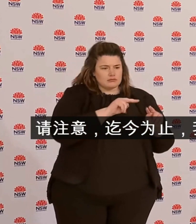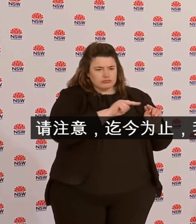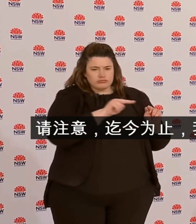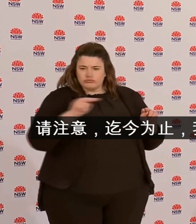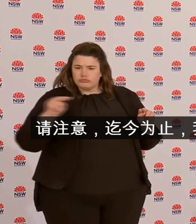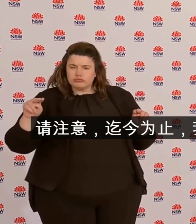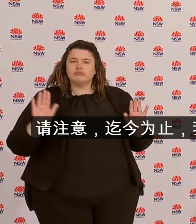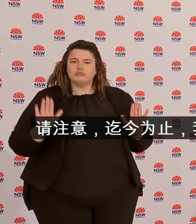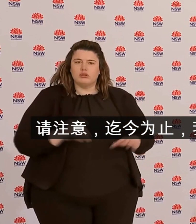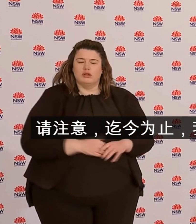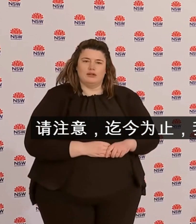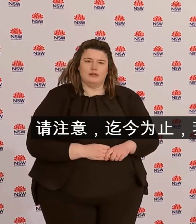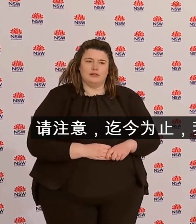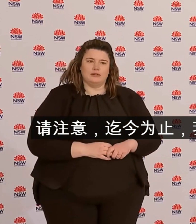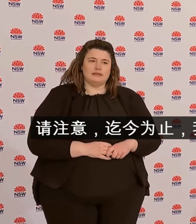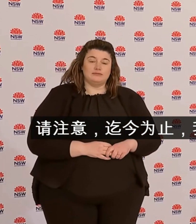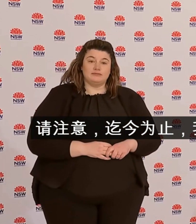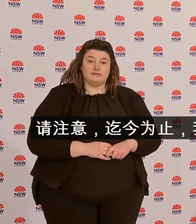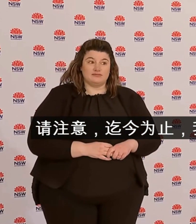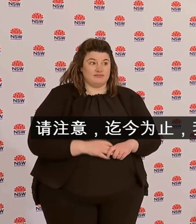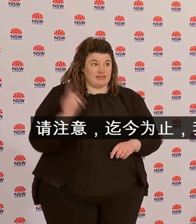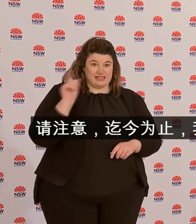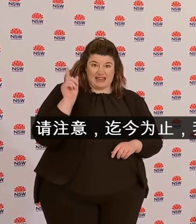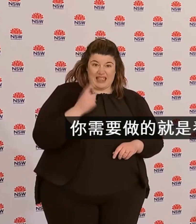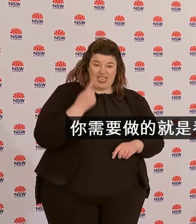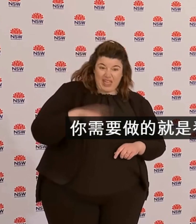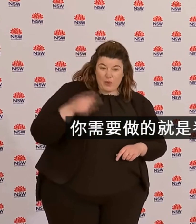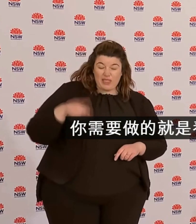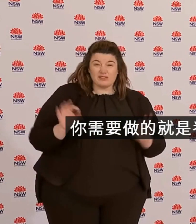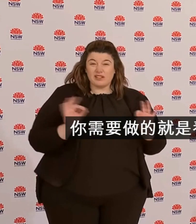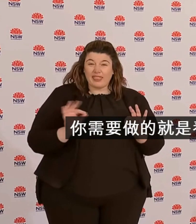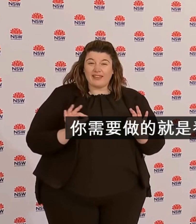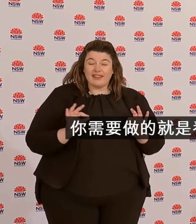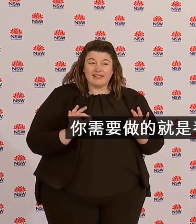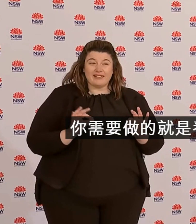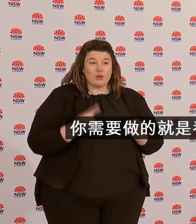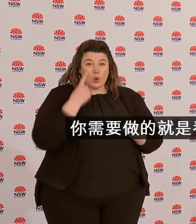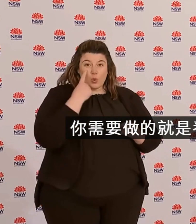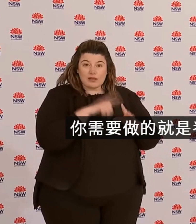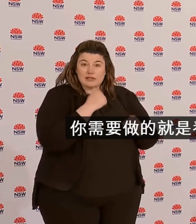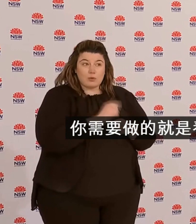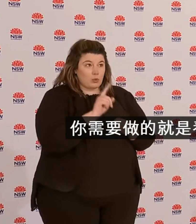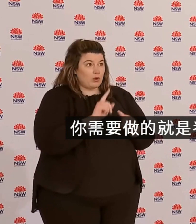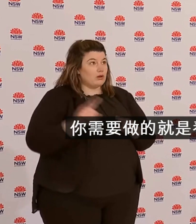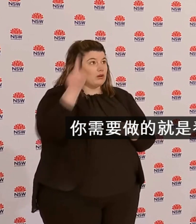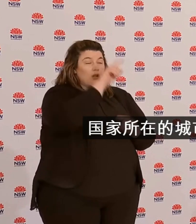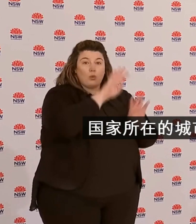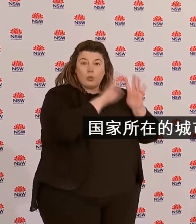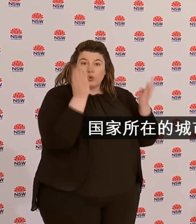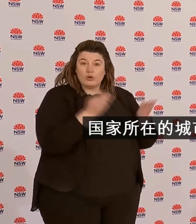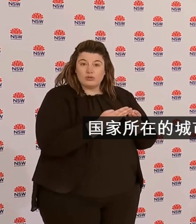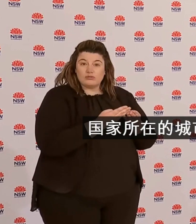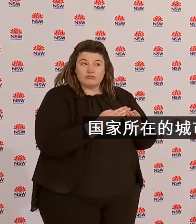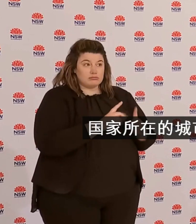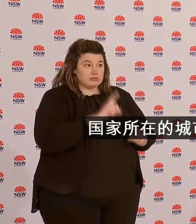please note that to date, the fact that we don't have thousands of cases today, and all you need to do is look at other examples around the world,